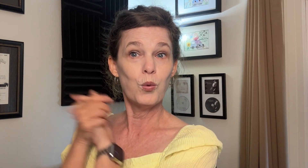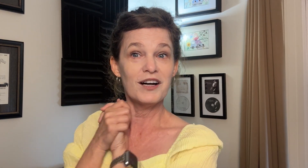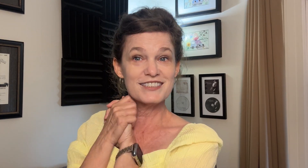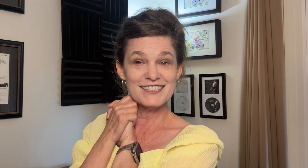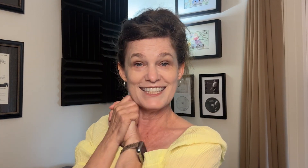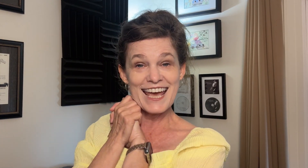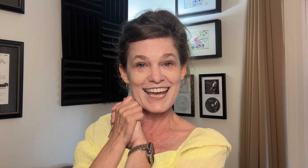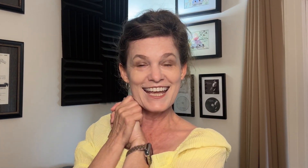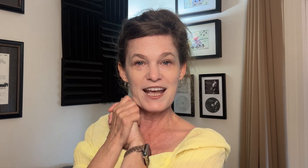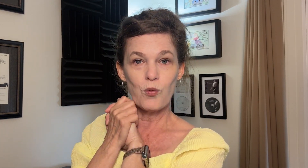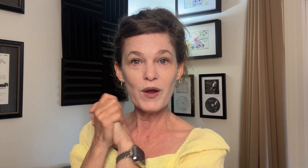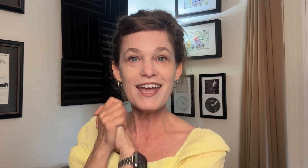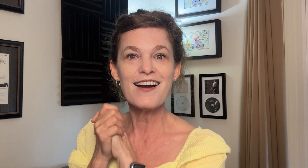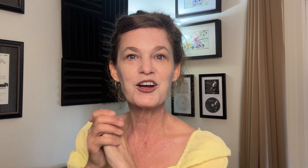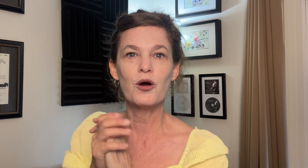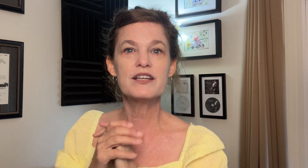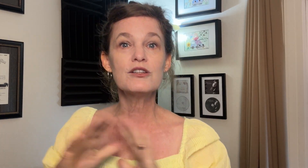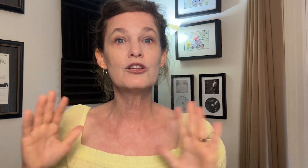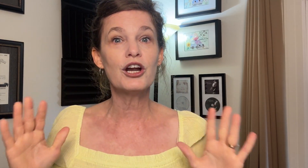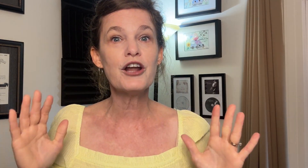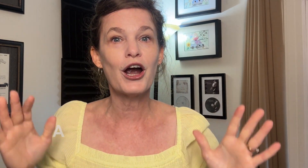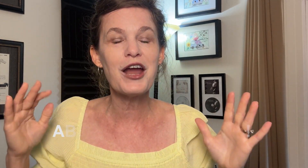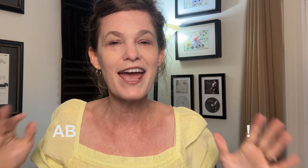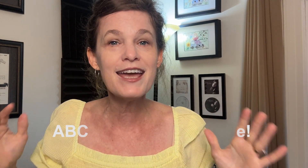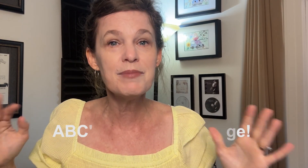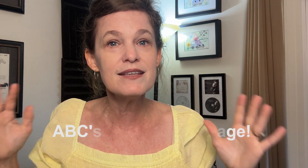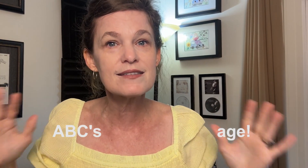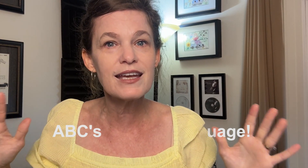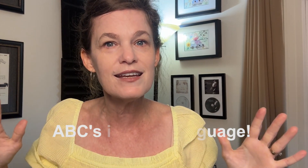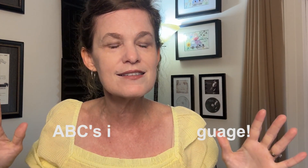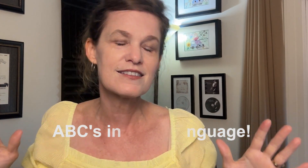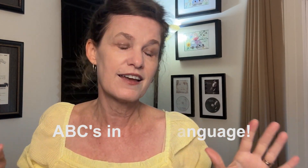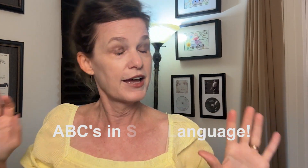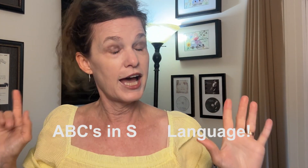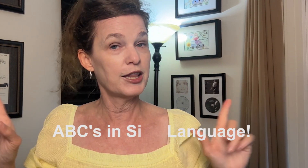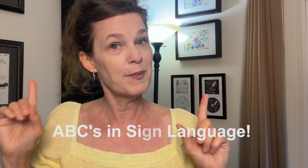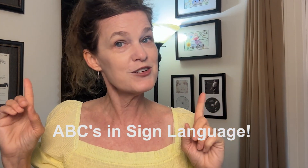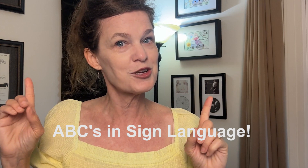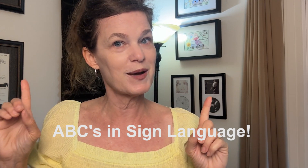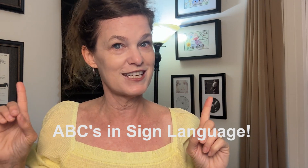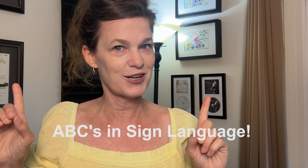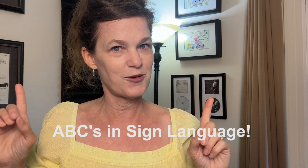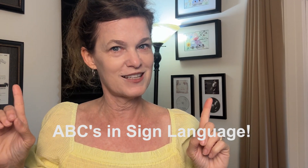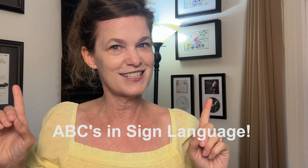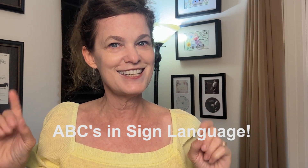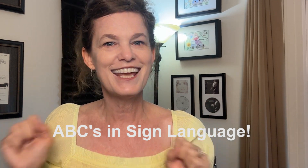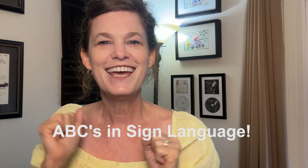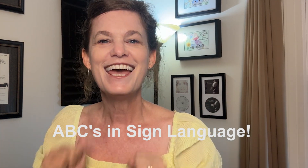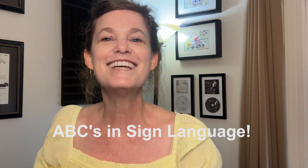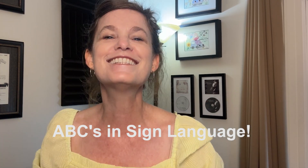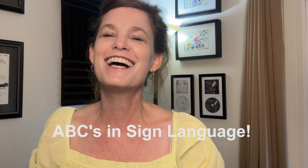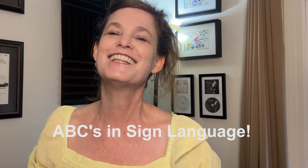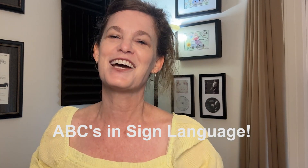Well, today we are going to learn our ABCs, elementary, my dear Watson, in sign